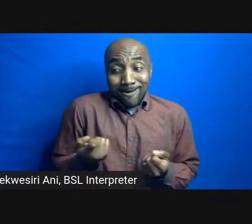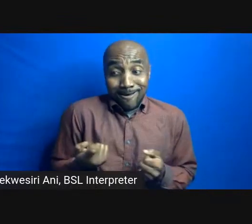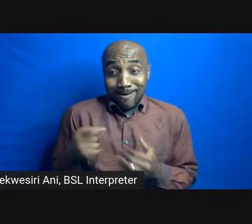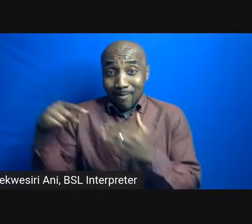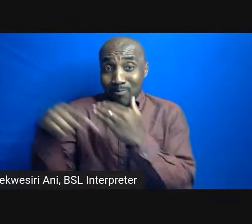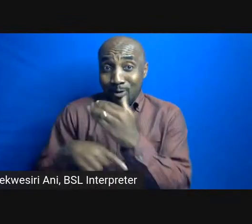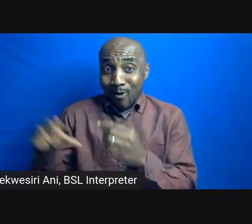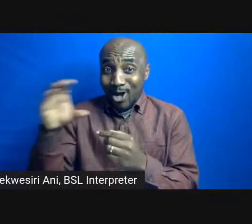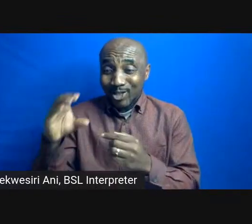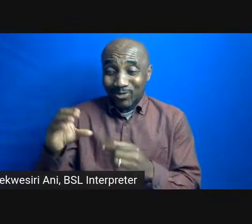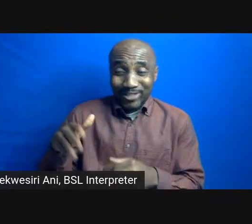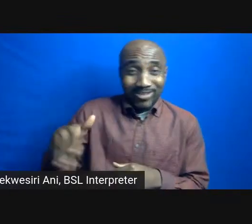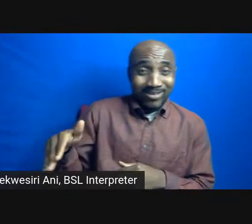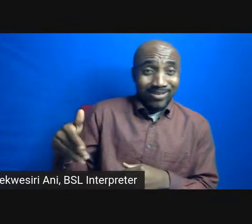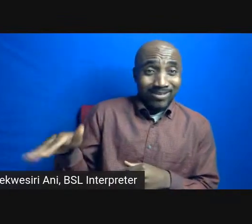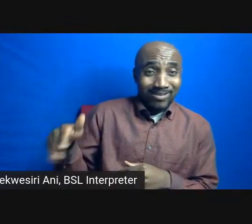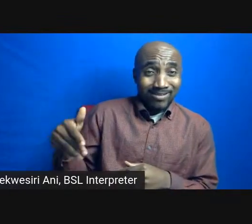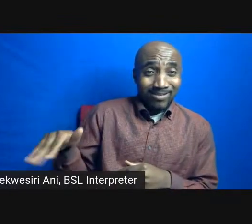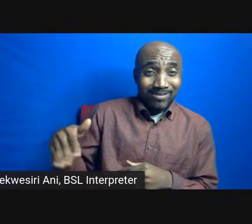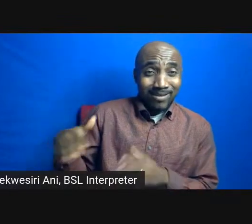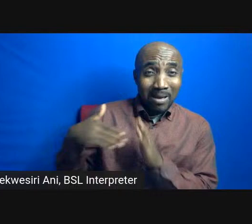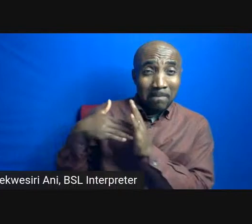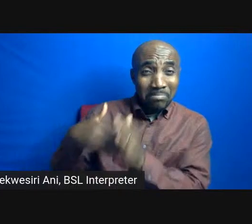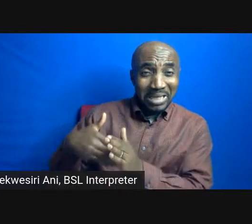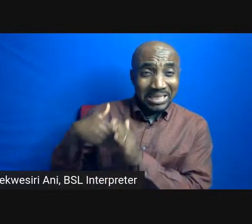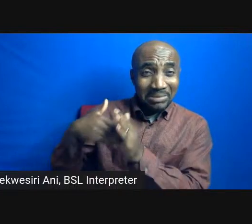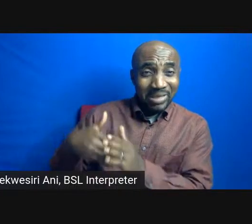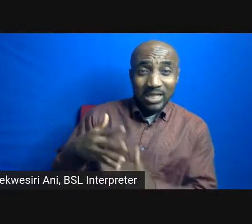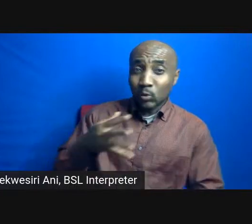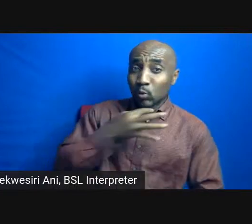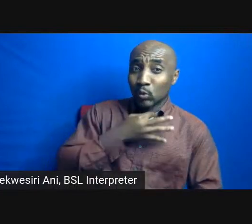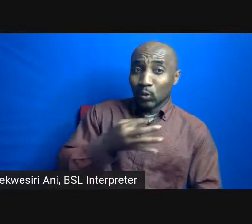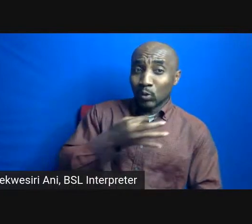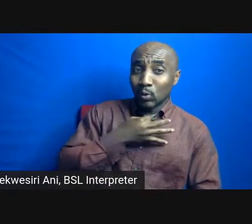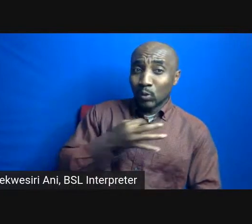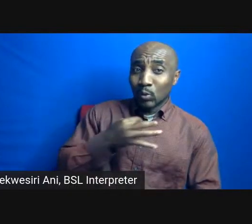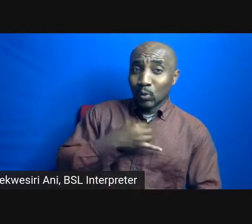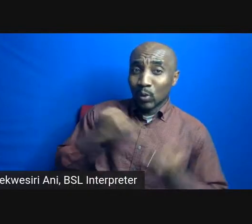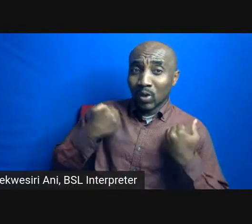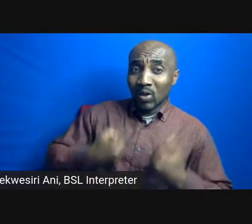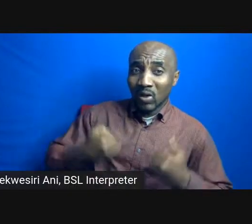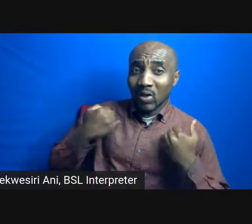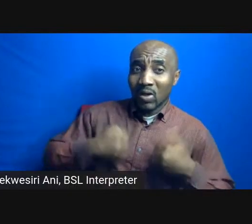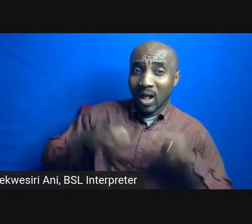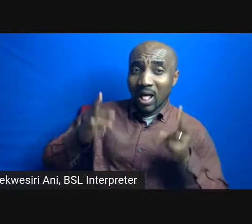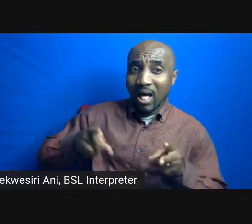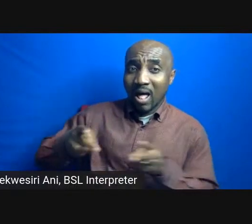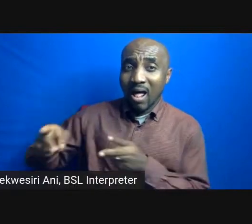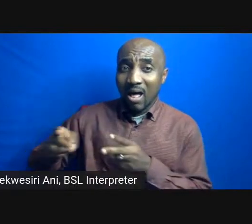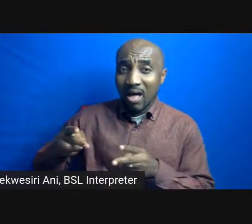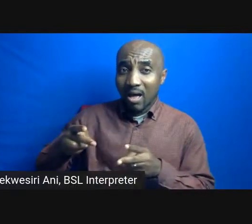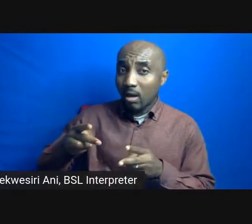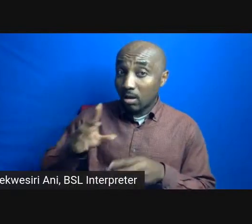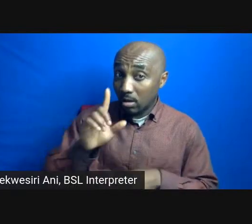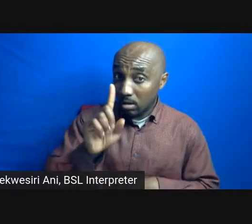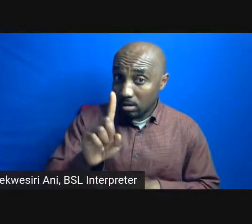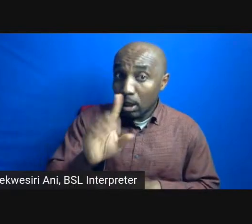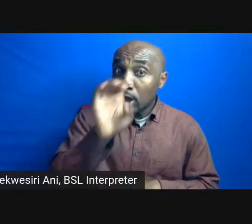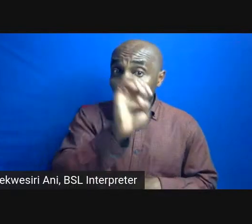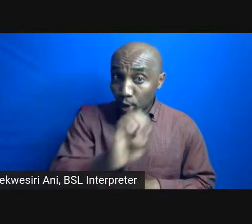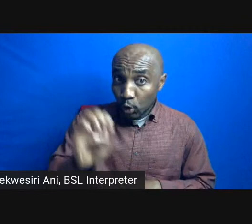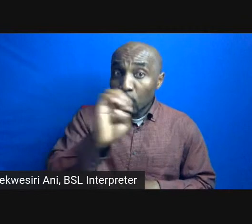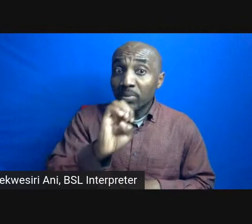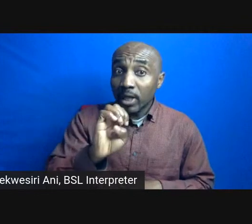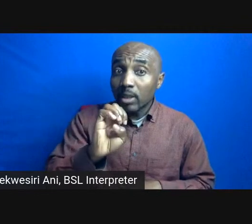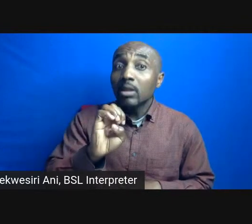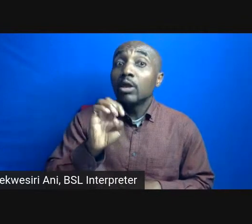countries, placing millions of lives at risk. Consider some recent actions by the European Union,"